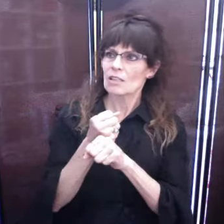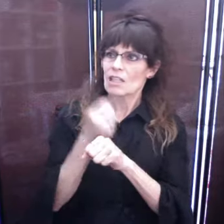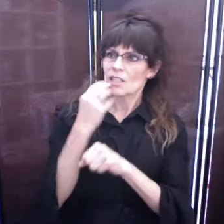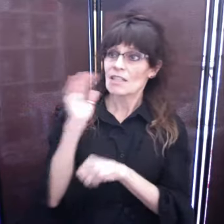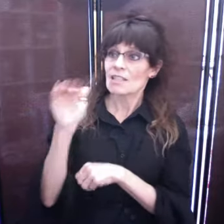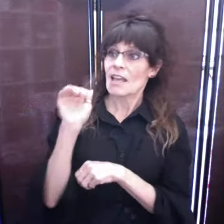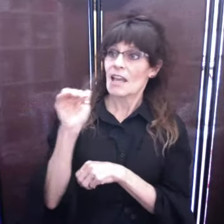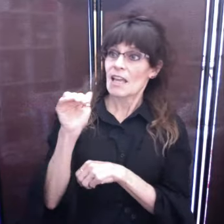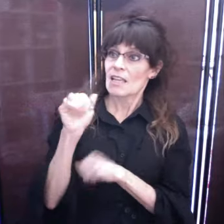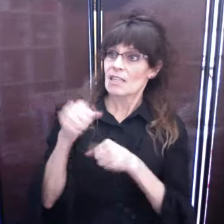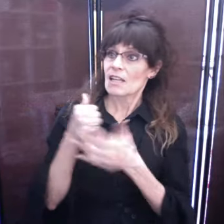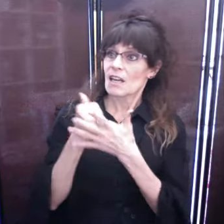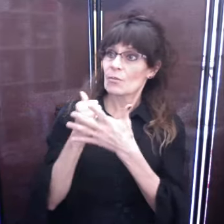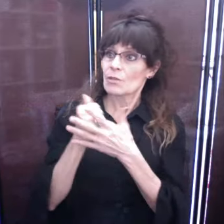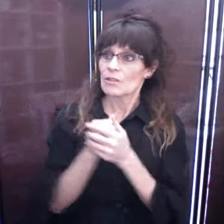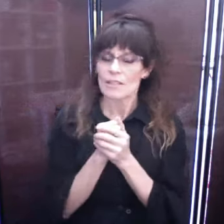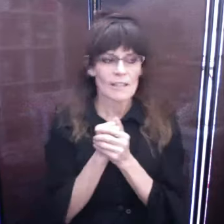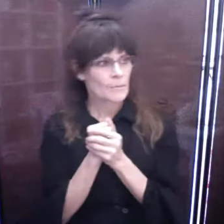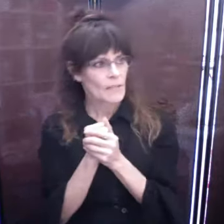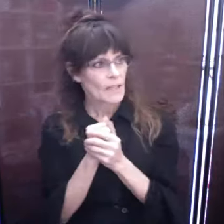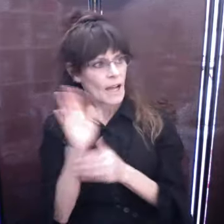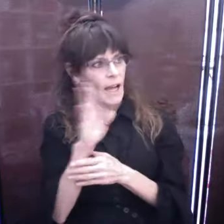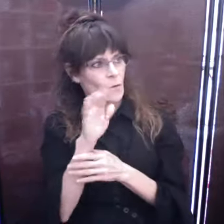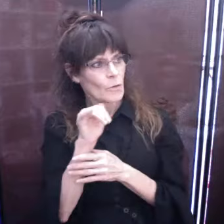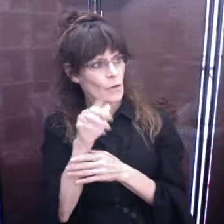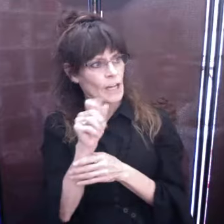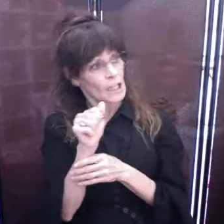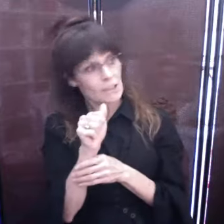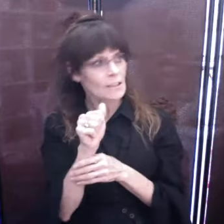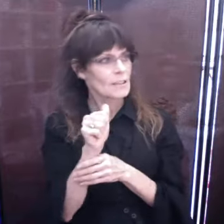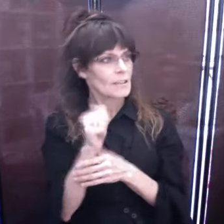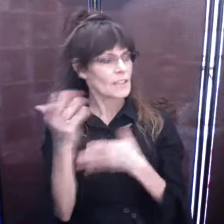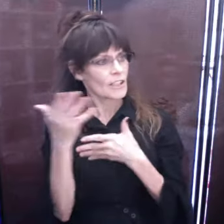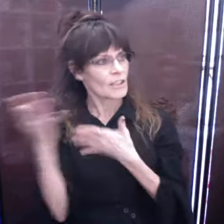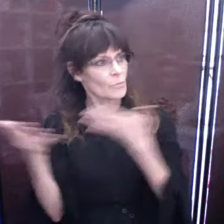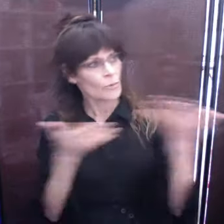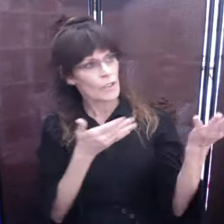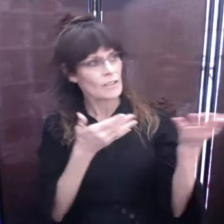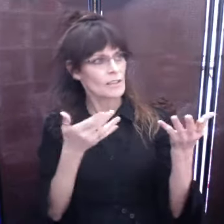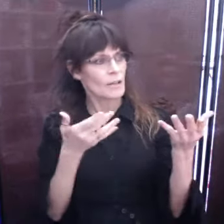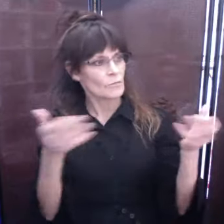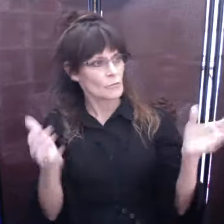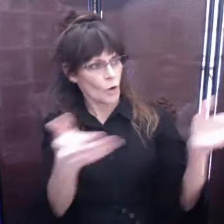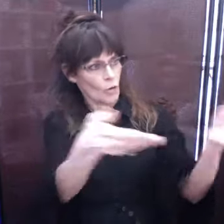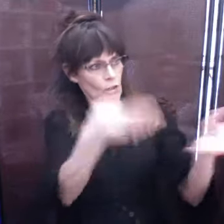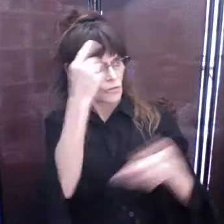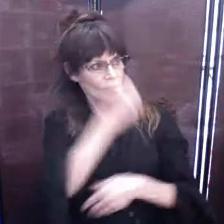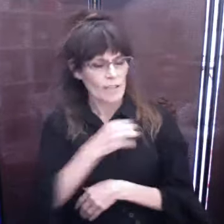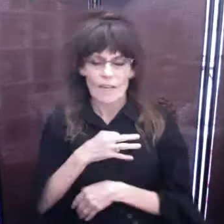help you? And I said, hey, Rita, just here to bring some donuts by for the staff. And she goes,